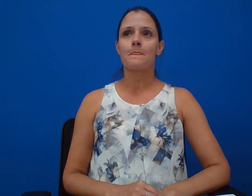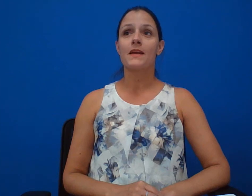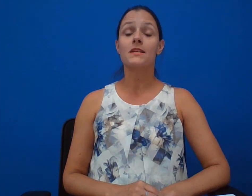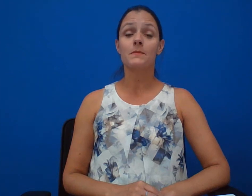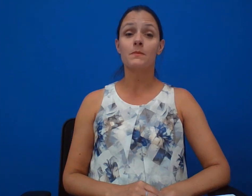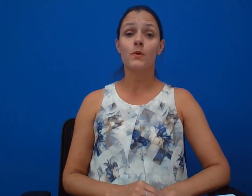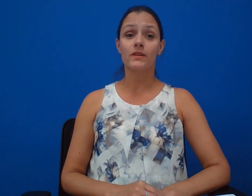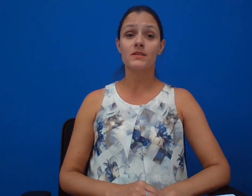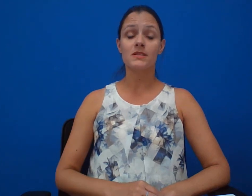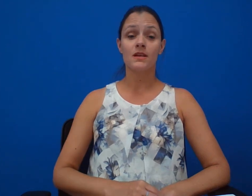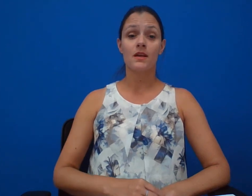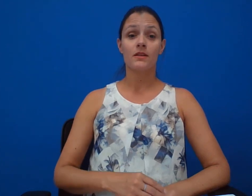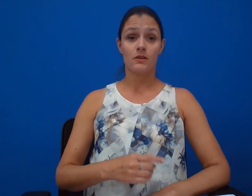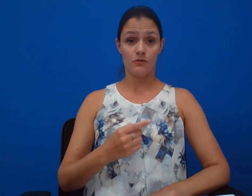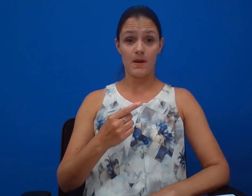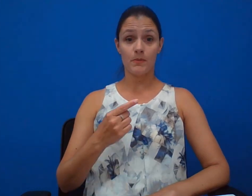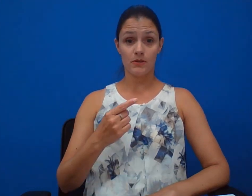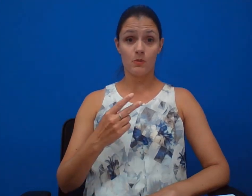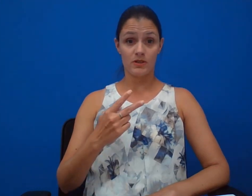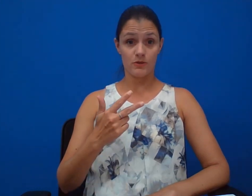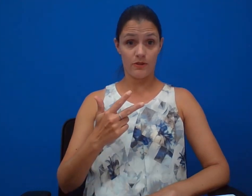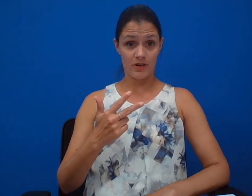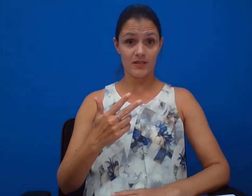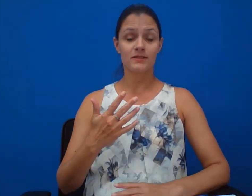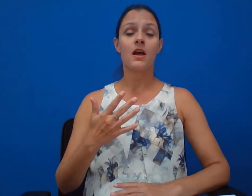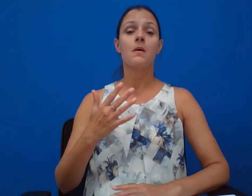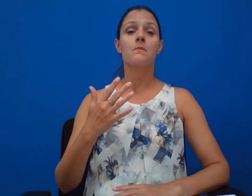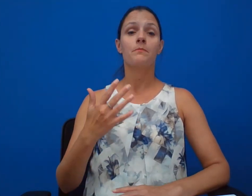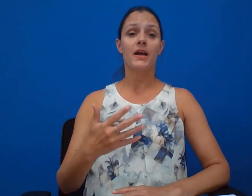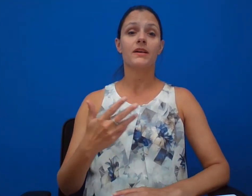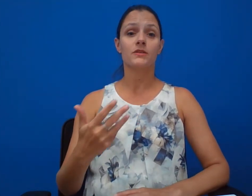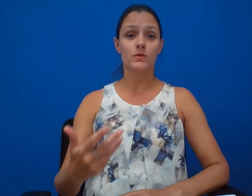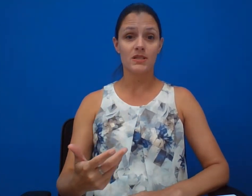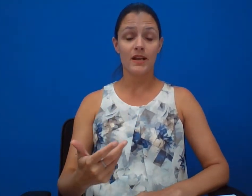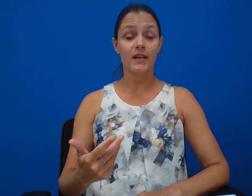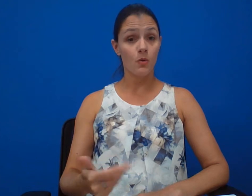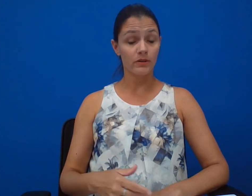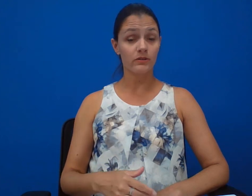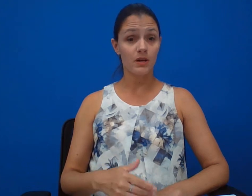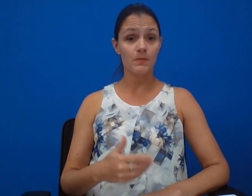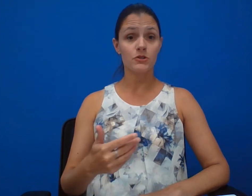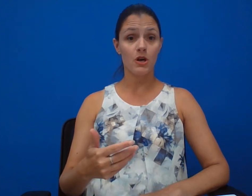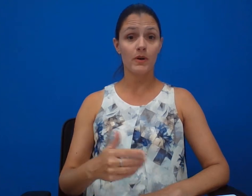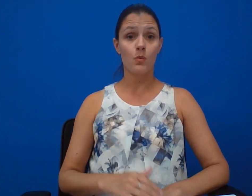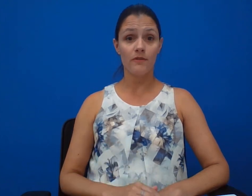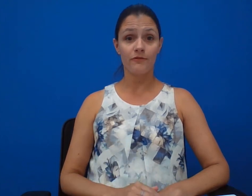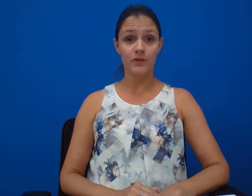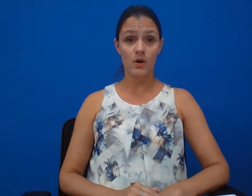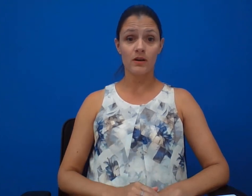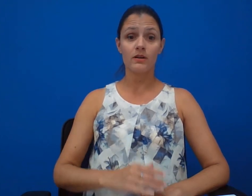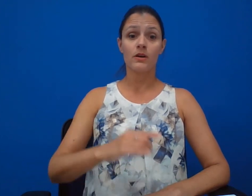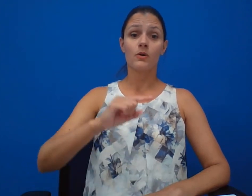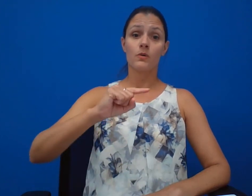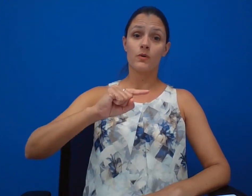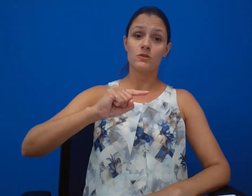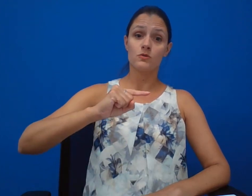It's going to be important that you remember your 1, 2, 3, but as we're signing ordinal numbers showing what floor, we're going to